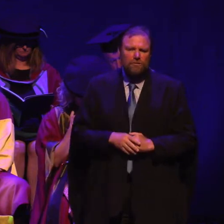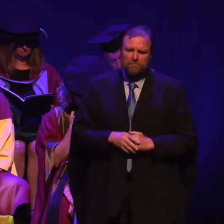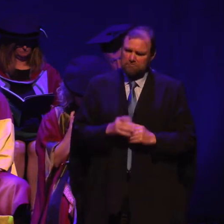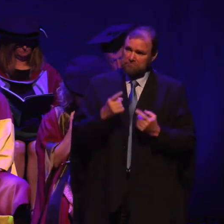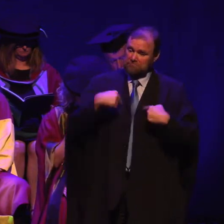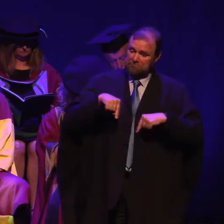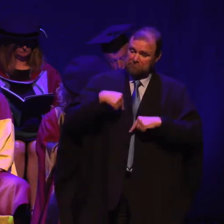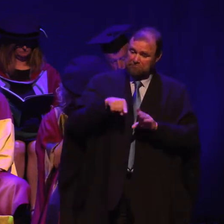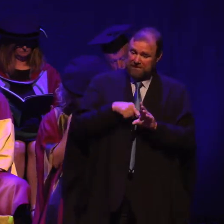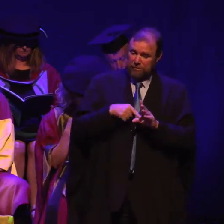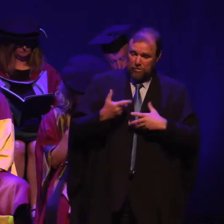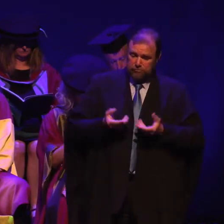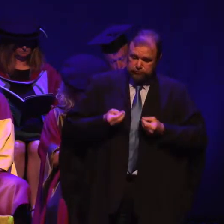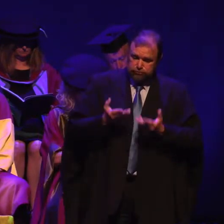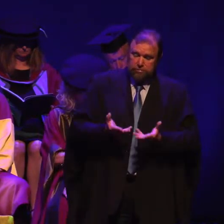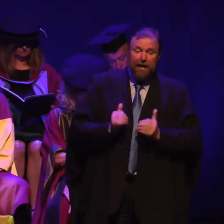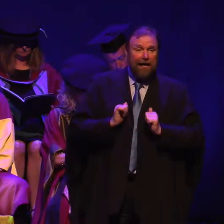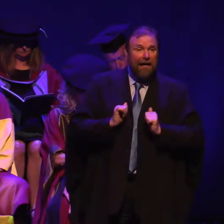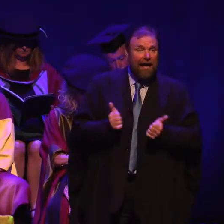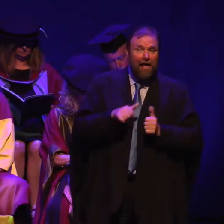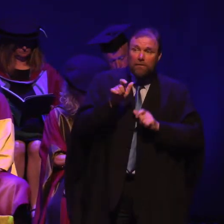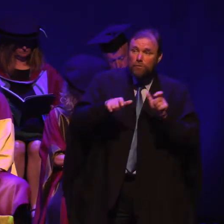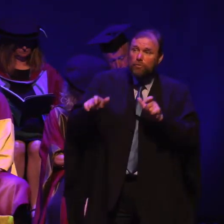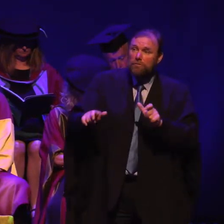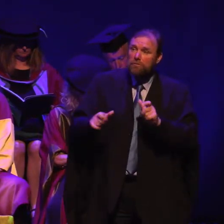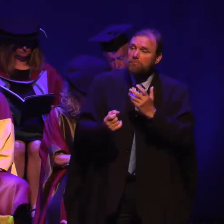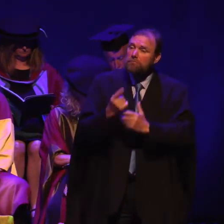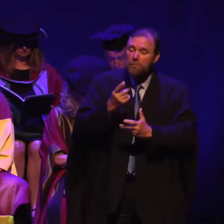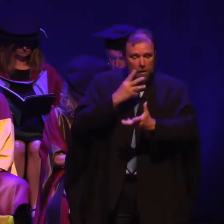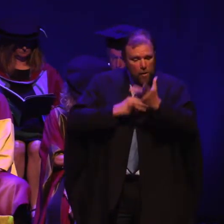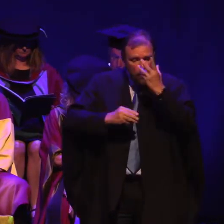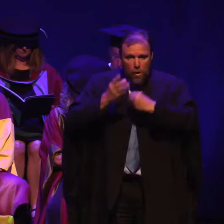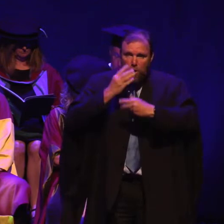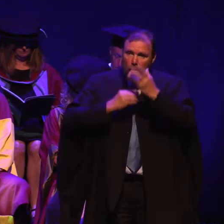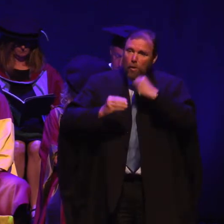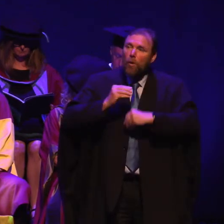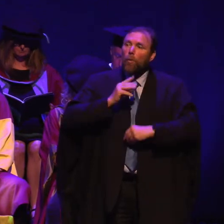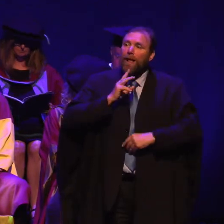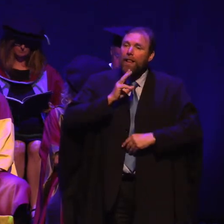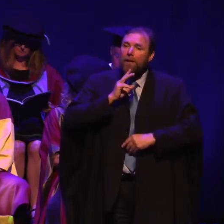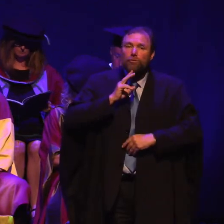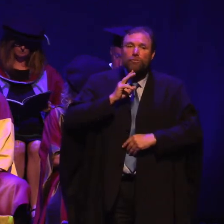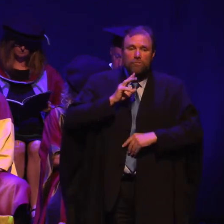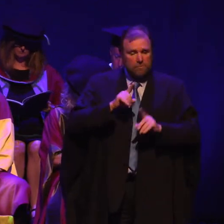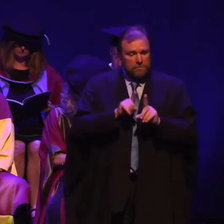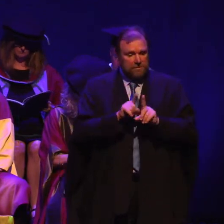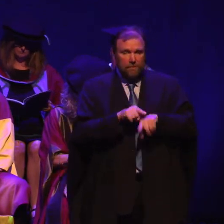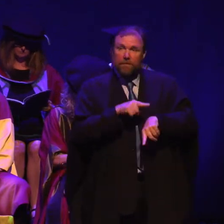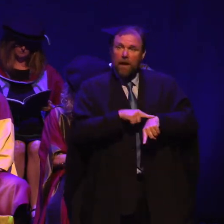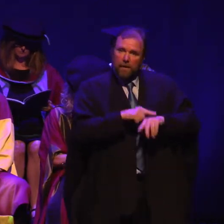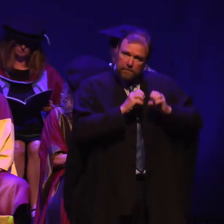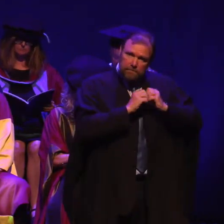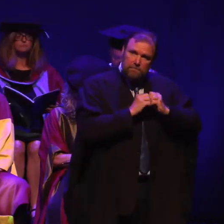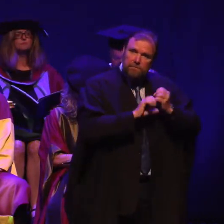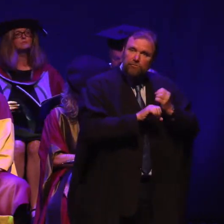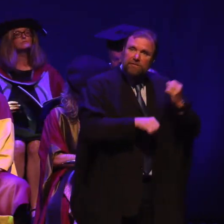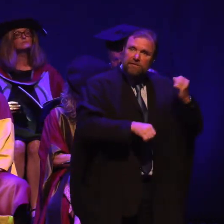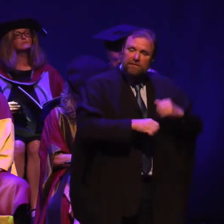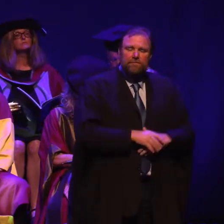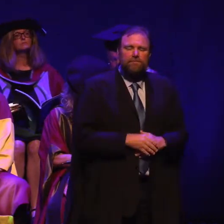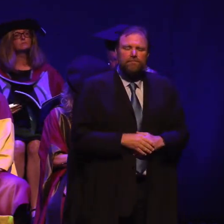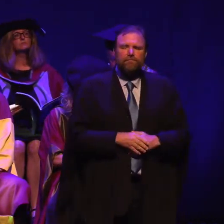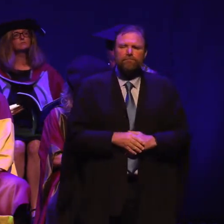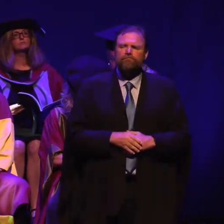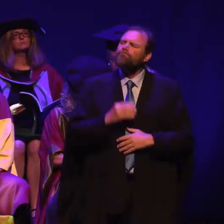students with the opportunity to learn Welsh while studying for their degree for the first time. And the school also